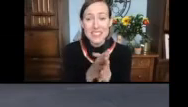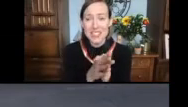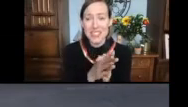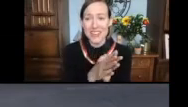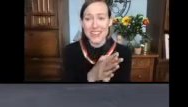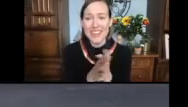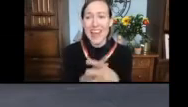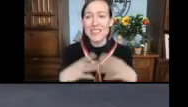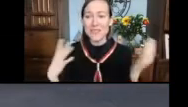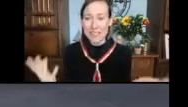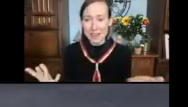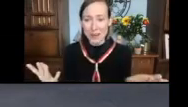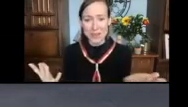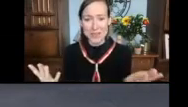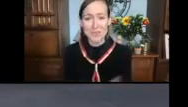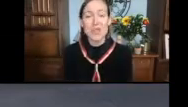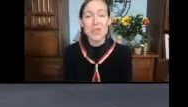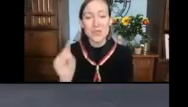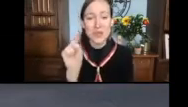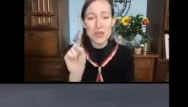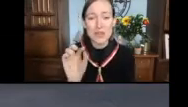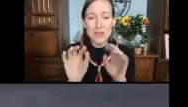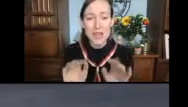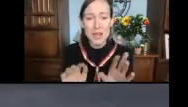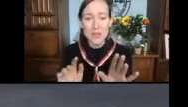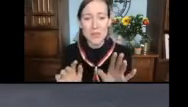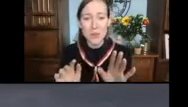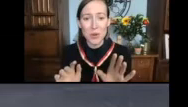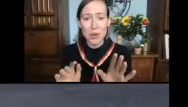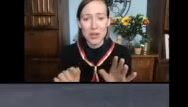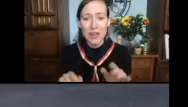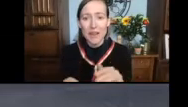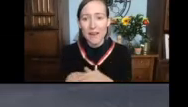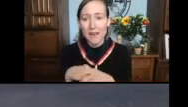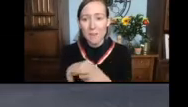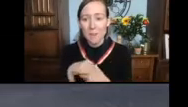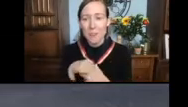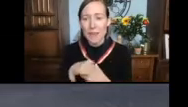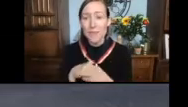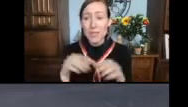This dictionary has videos. So if you type in the word,